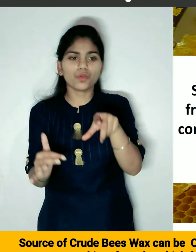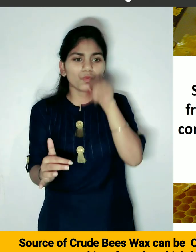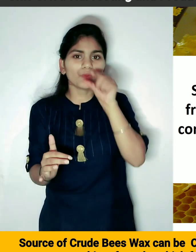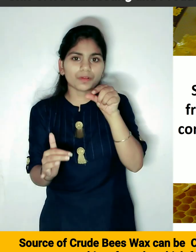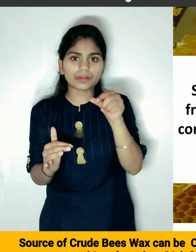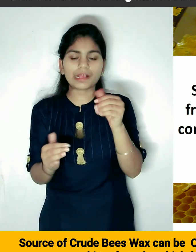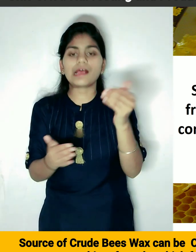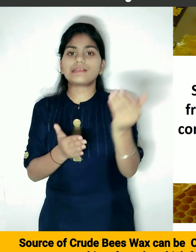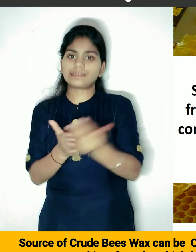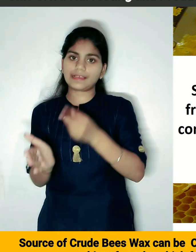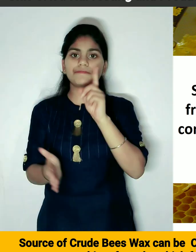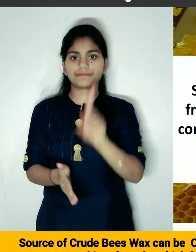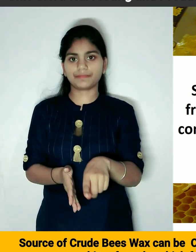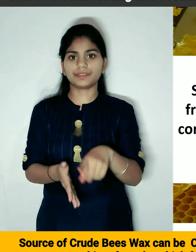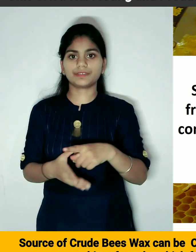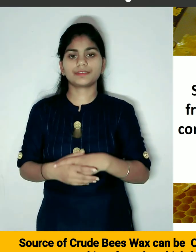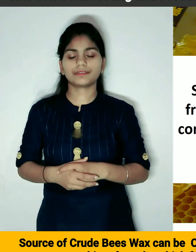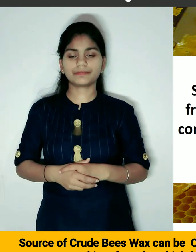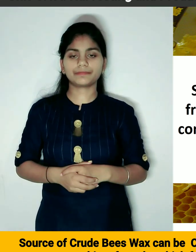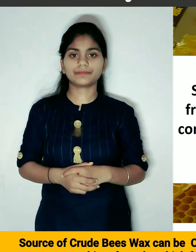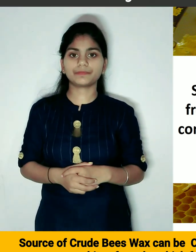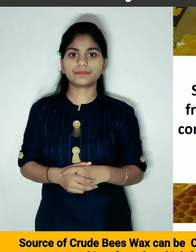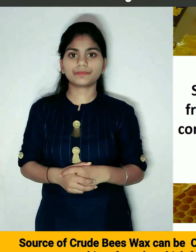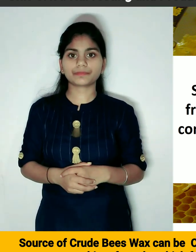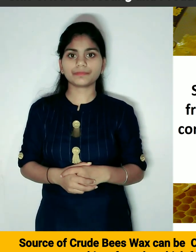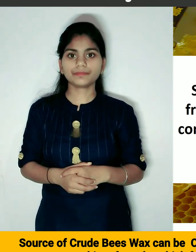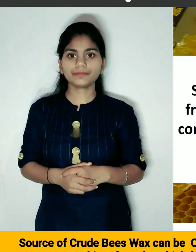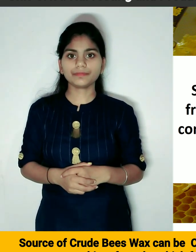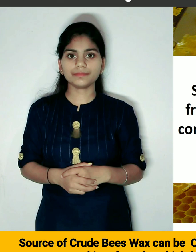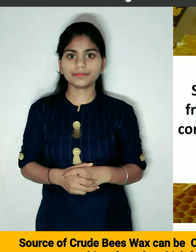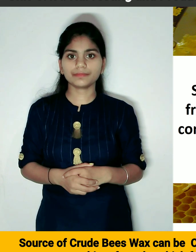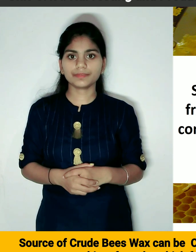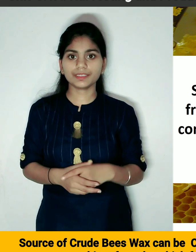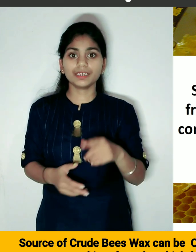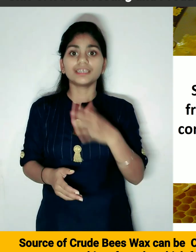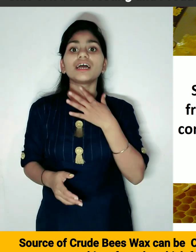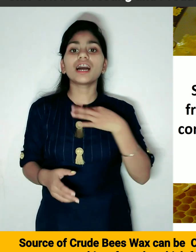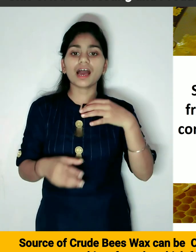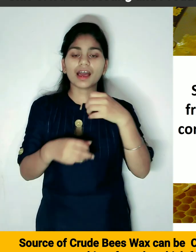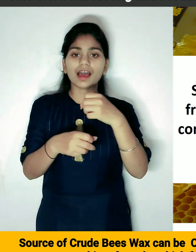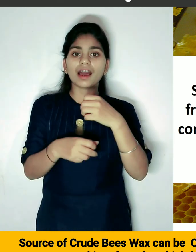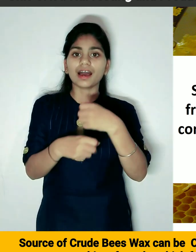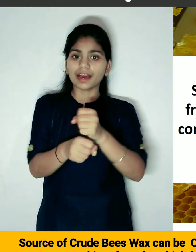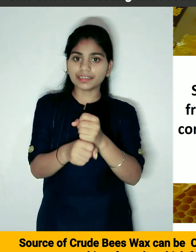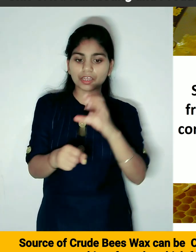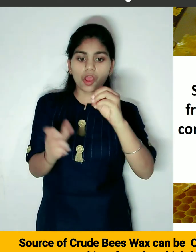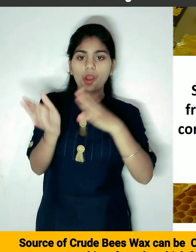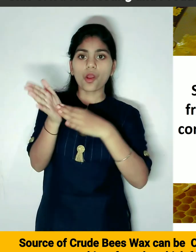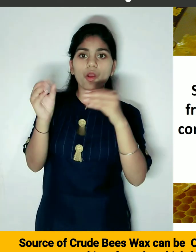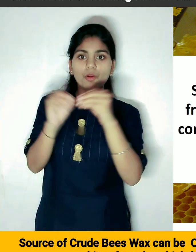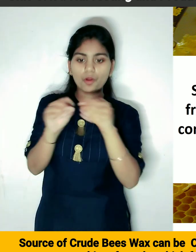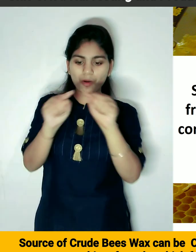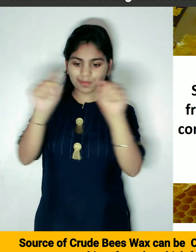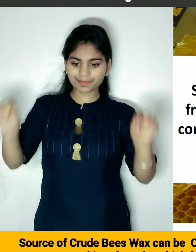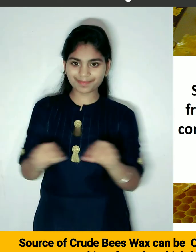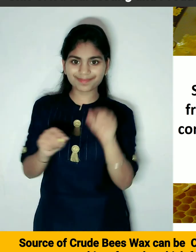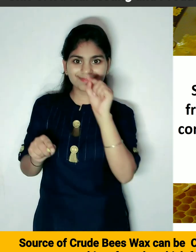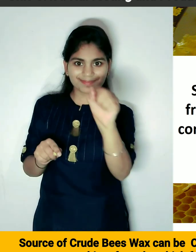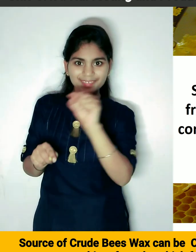Source of crude bees wax can be capings removed from the sealed